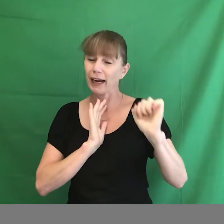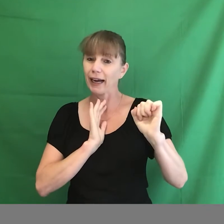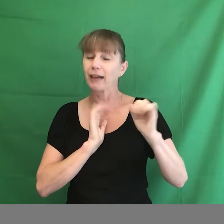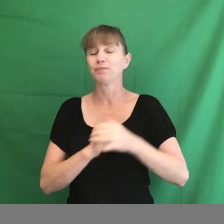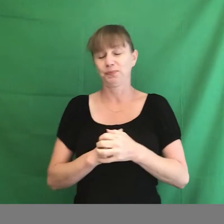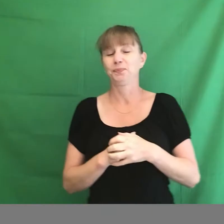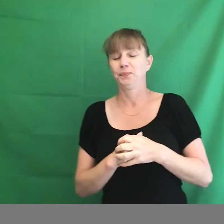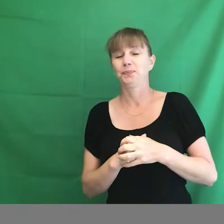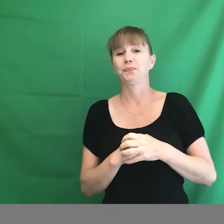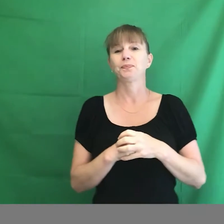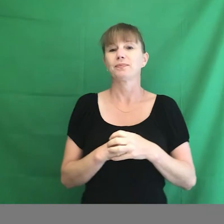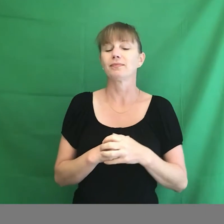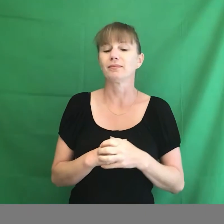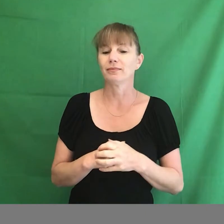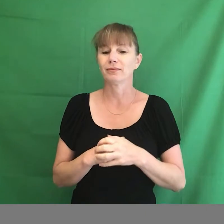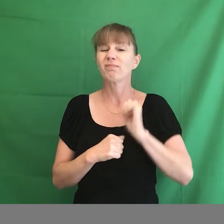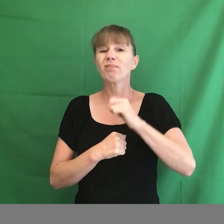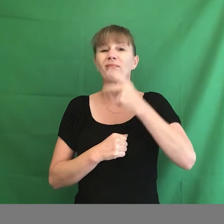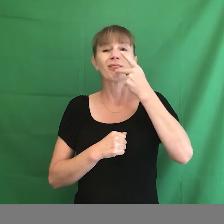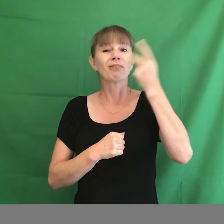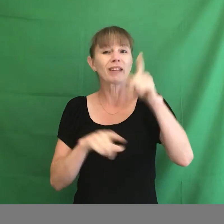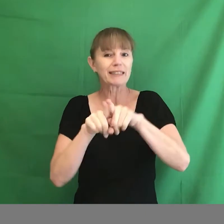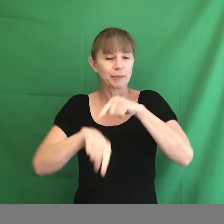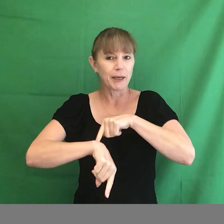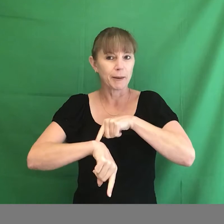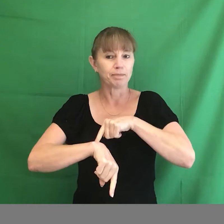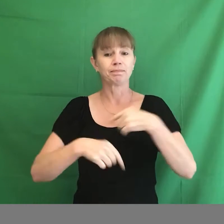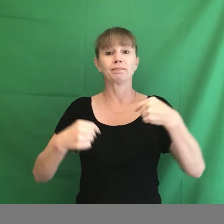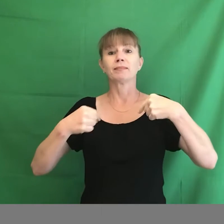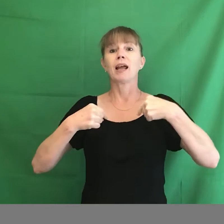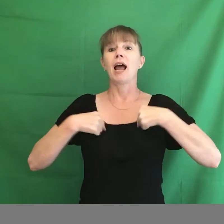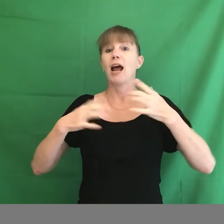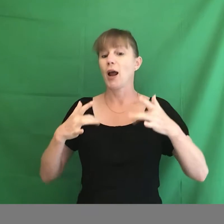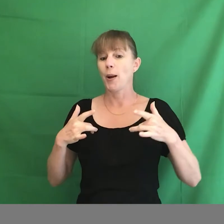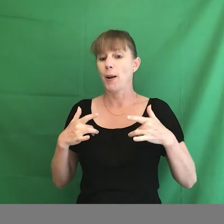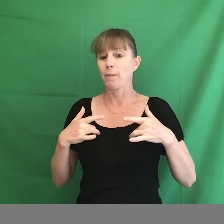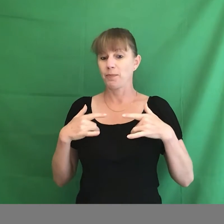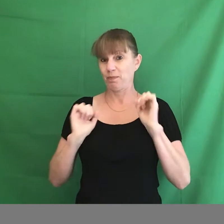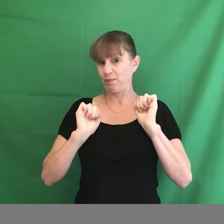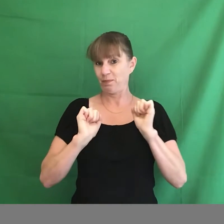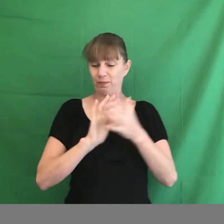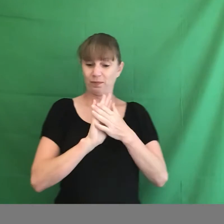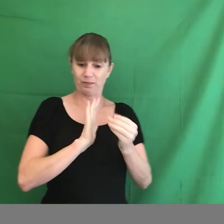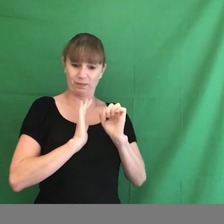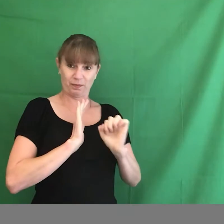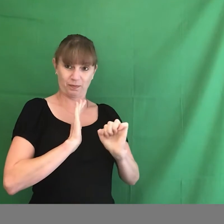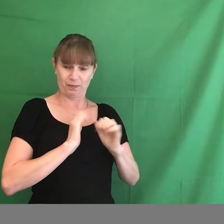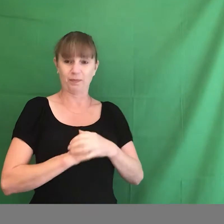concentrate on singing the words. And it goes, I'm alive, alert,